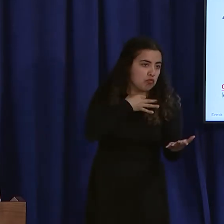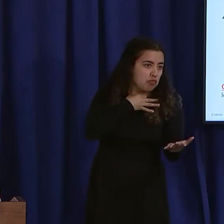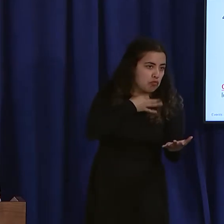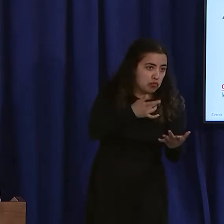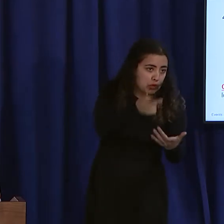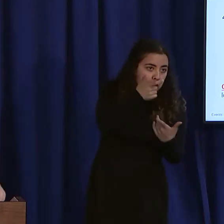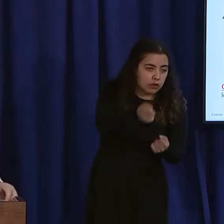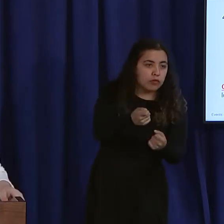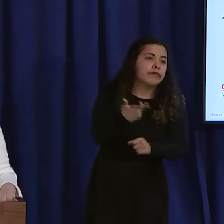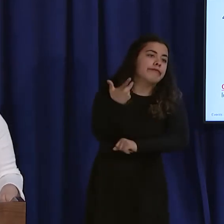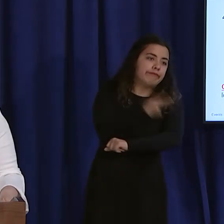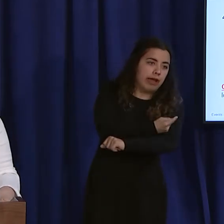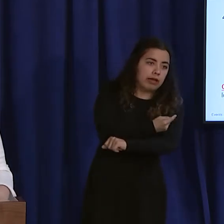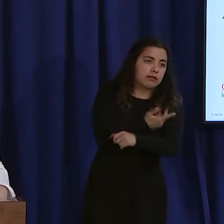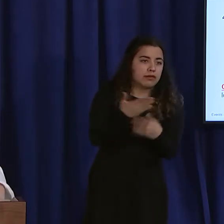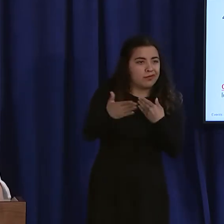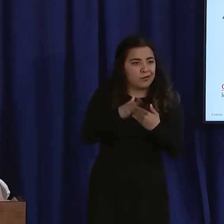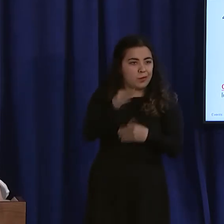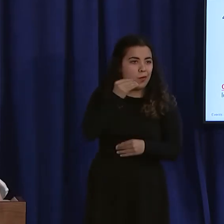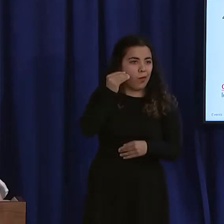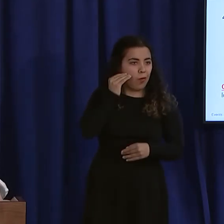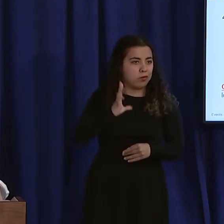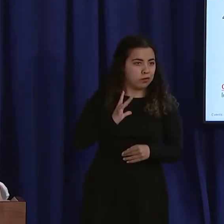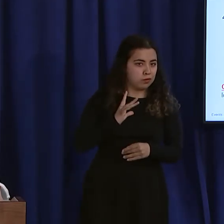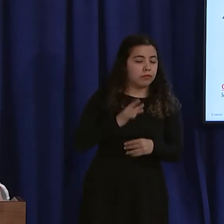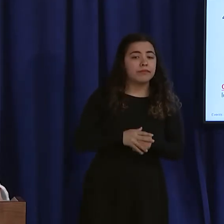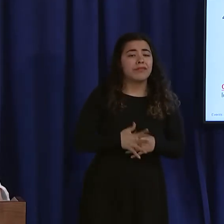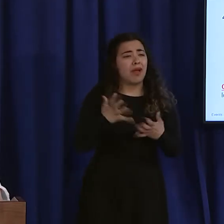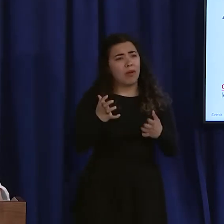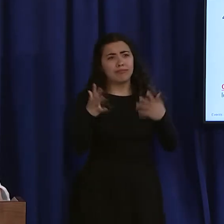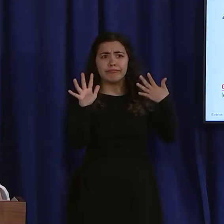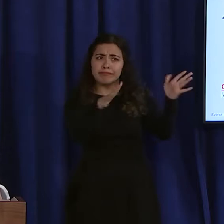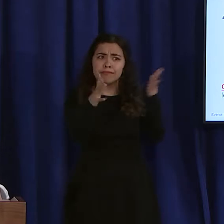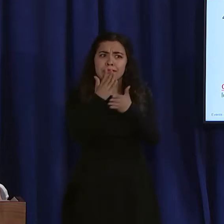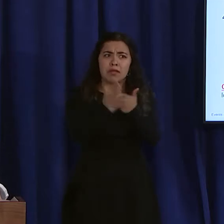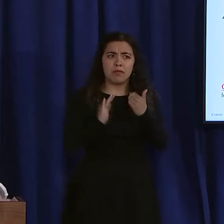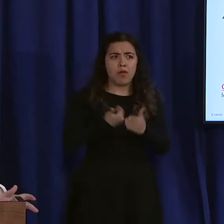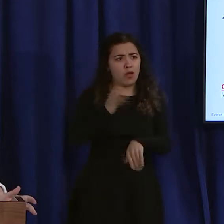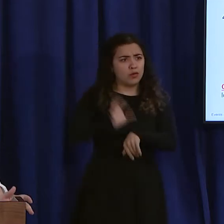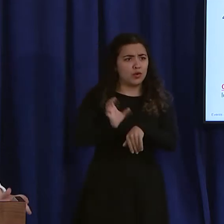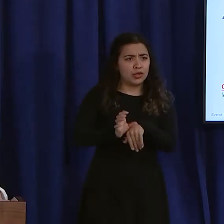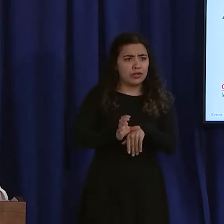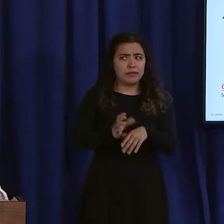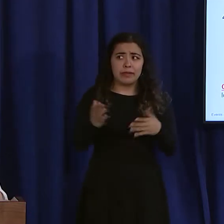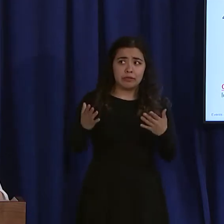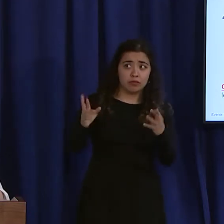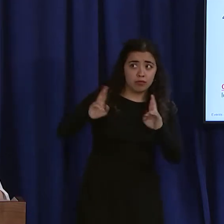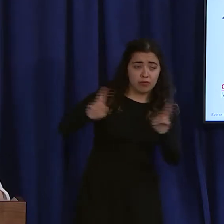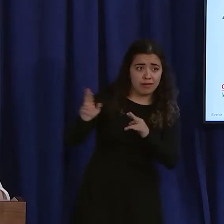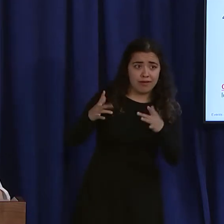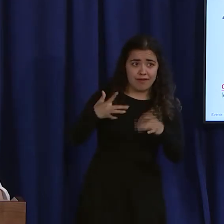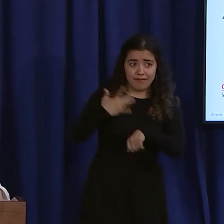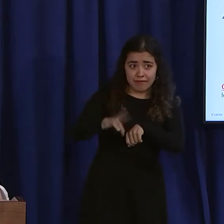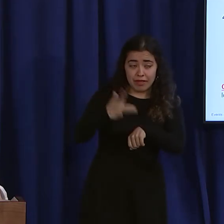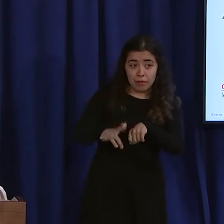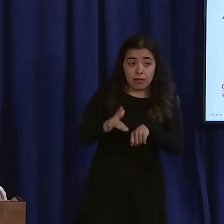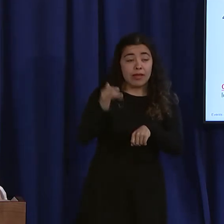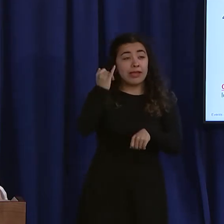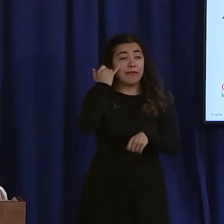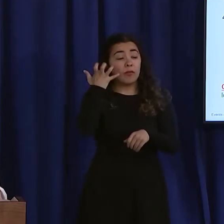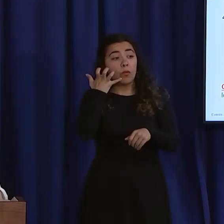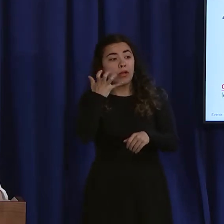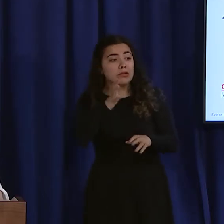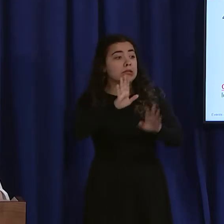already. And I do just want to give a shout out to some of our churches who have really been stepping up. We know that to reach seniors, church can be a good place to do